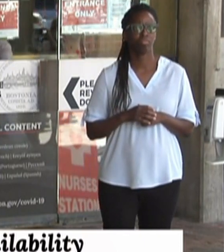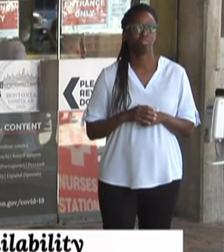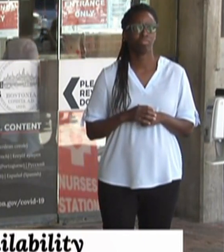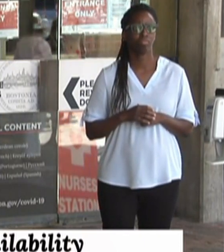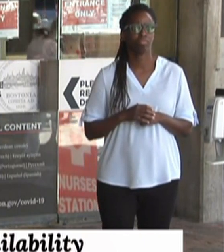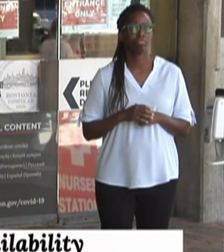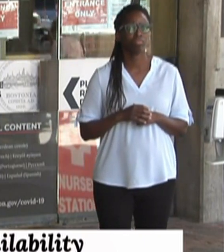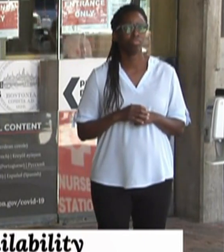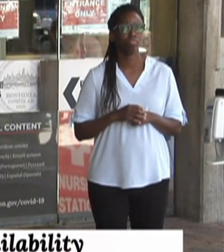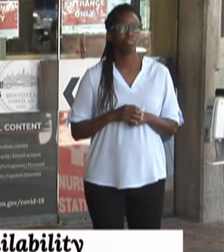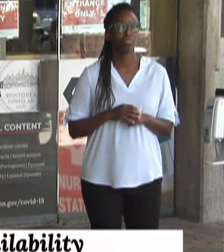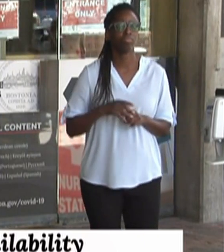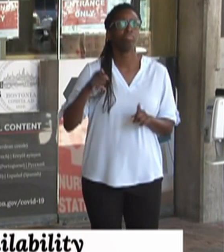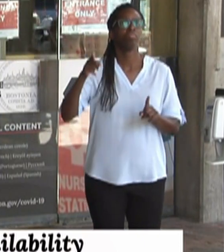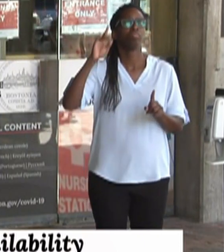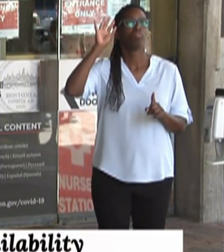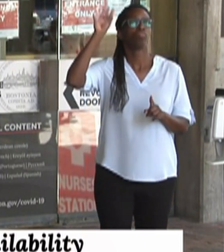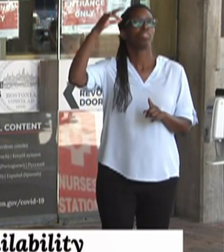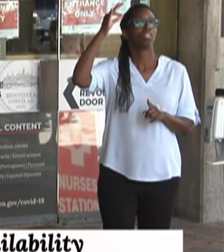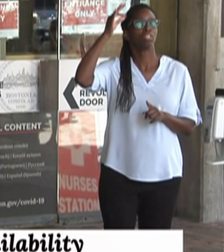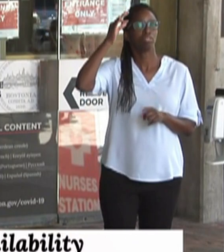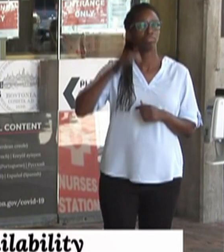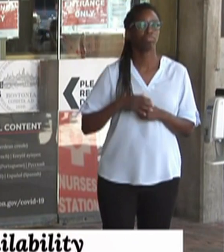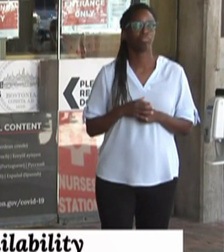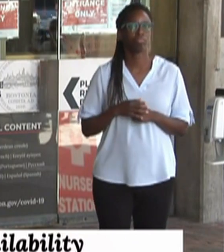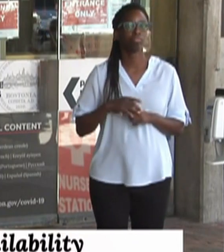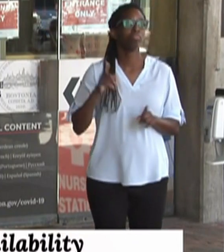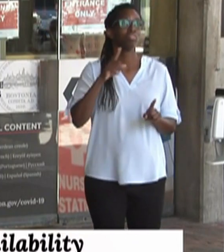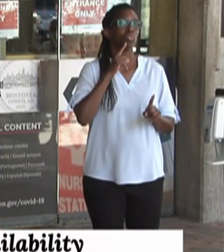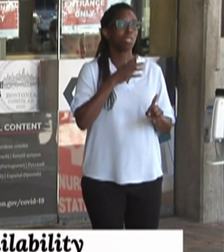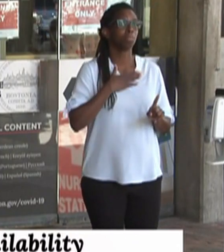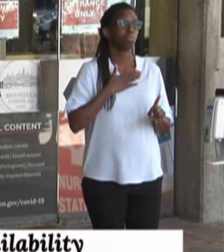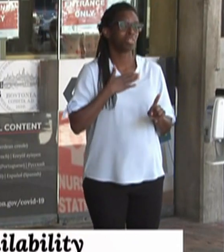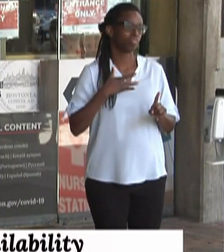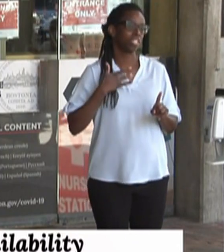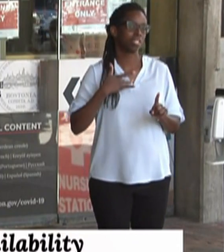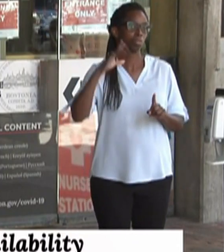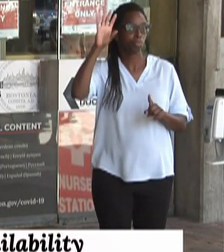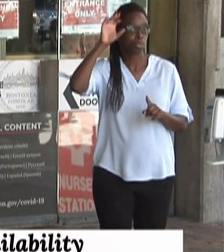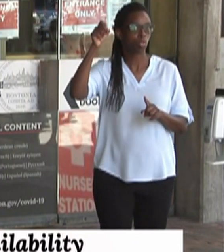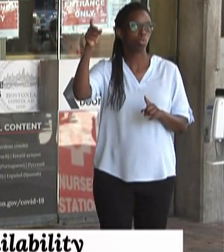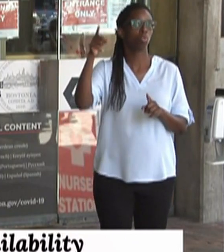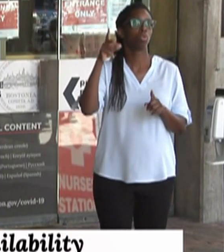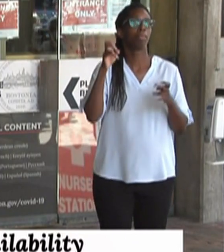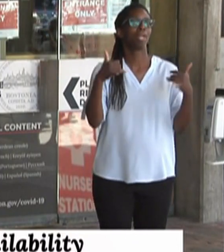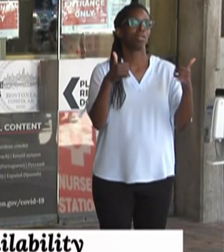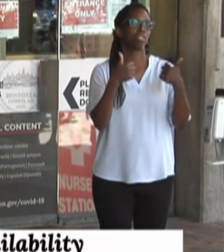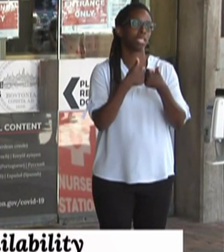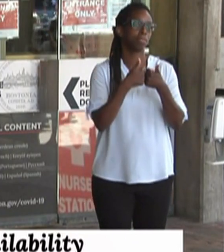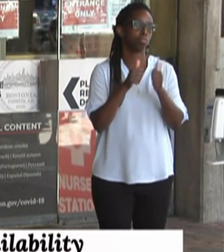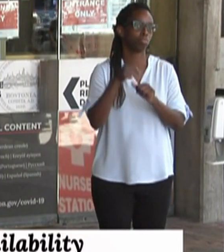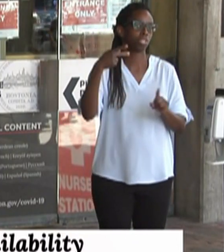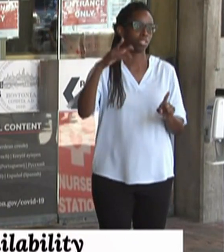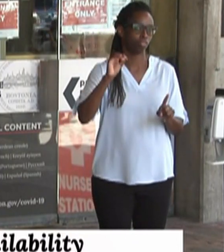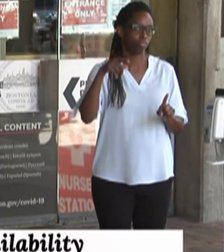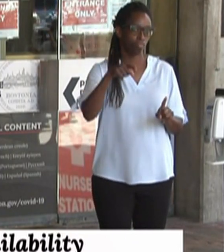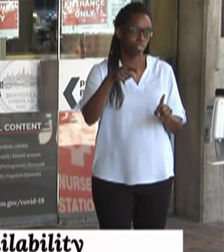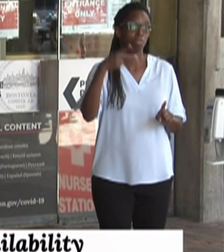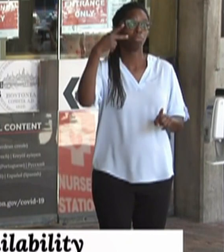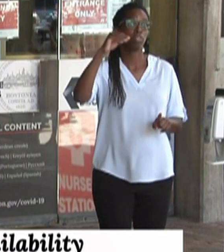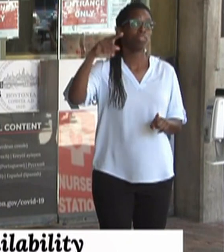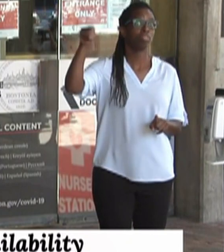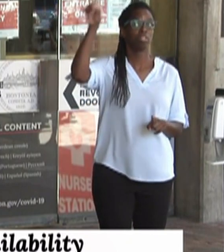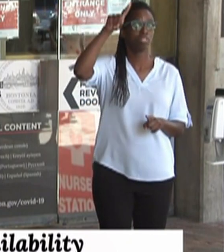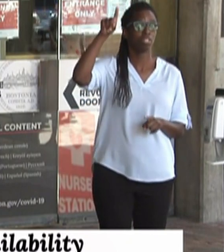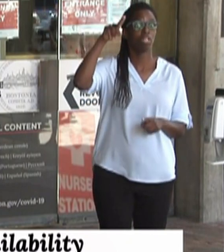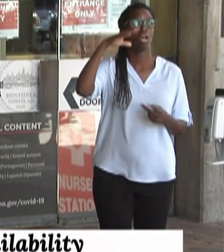Trump administration is playing around with the post office. Congressman Lynch, Congresswoman Presley, the other day had the postmaster talking to them about